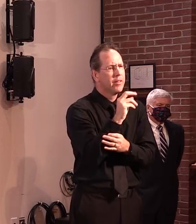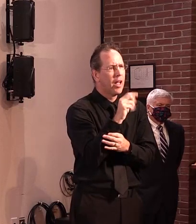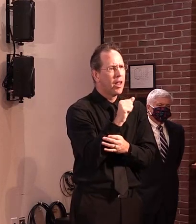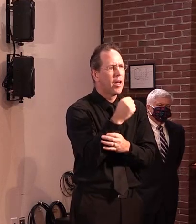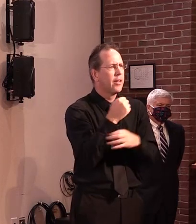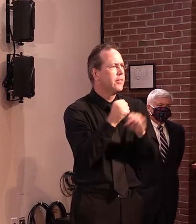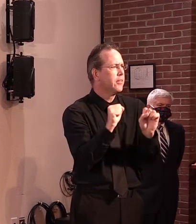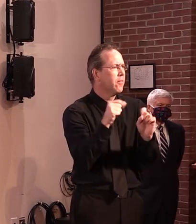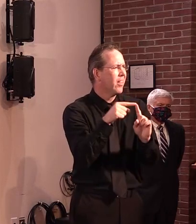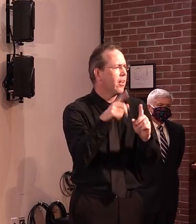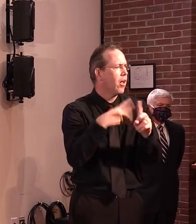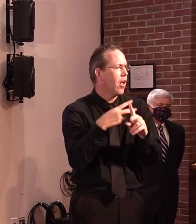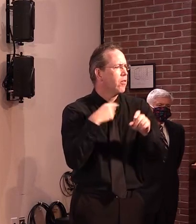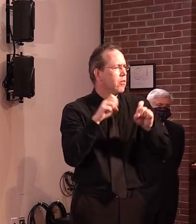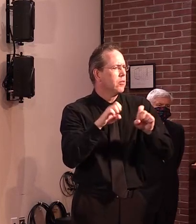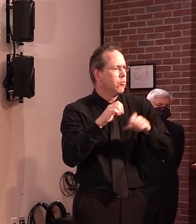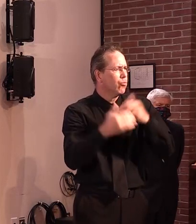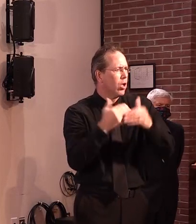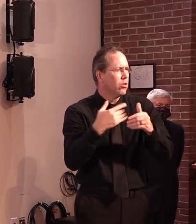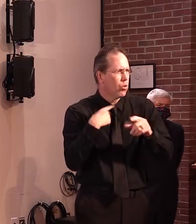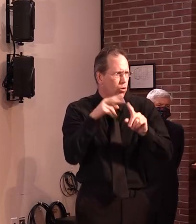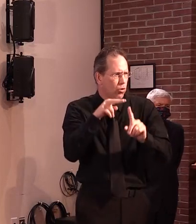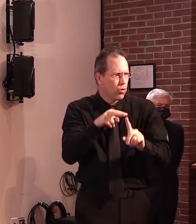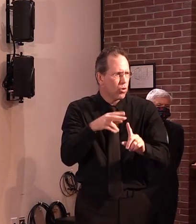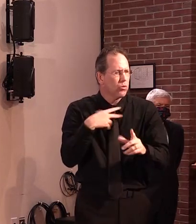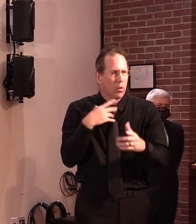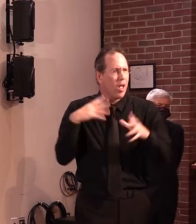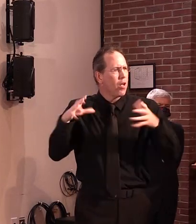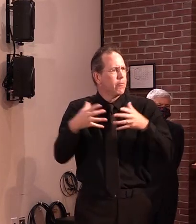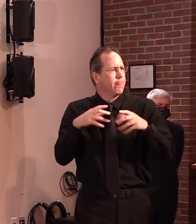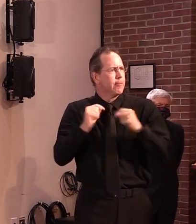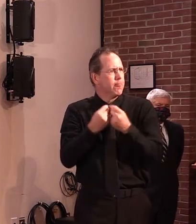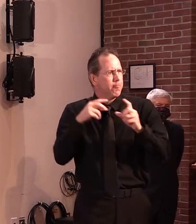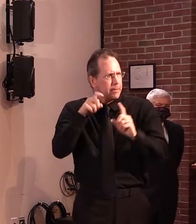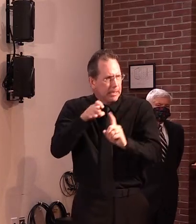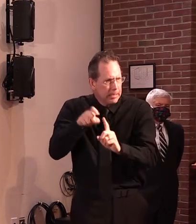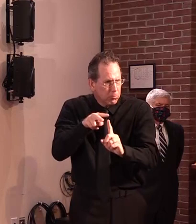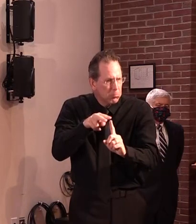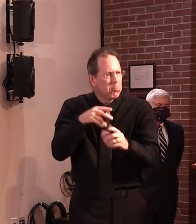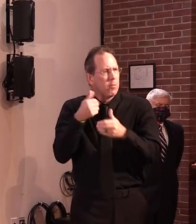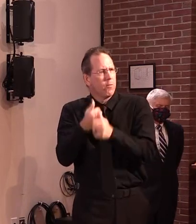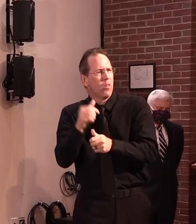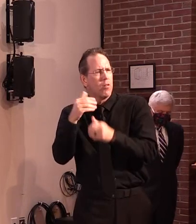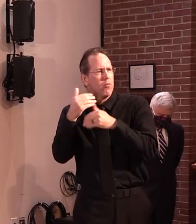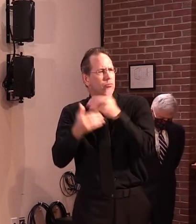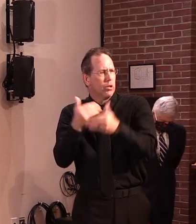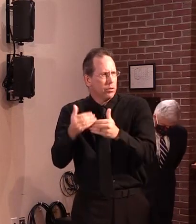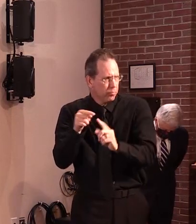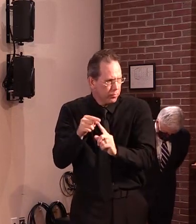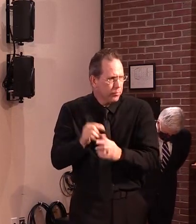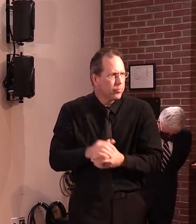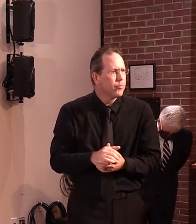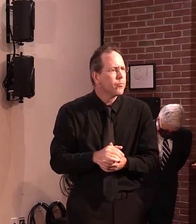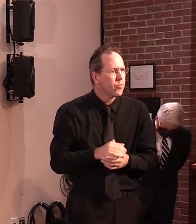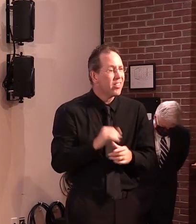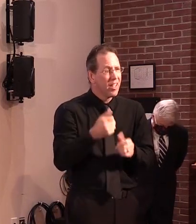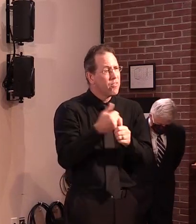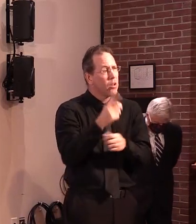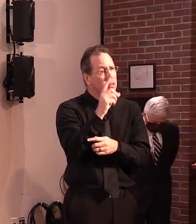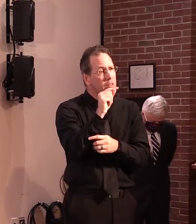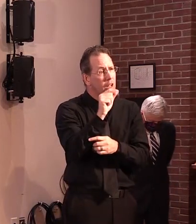at predetermined points looks at the data carefully. They do it independently of the